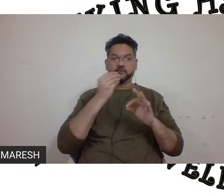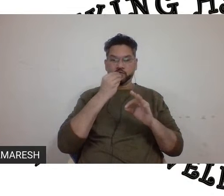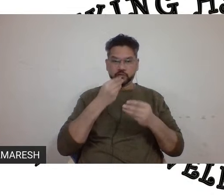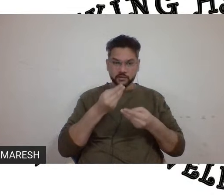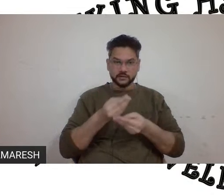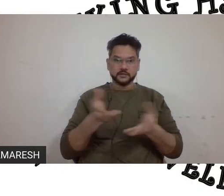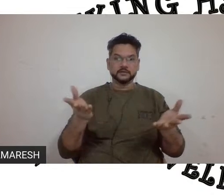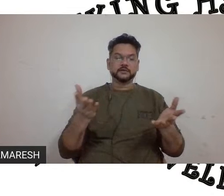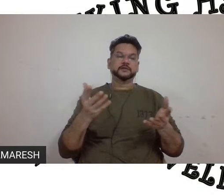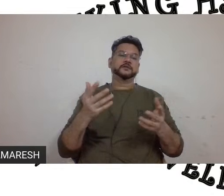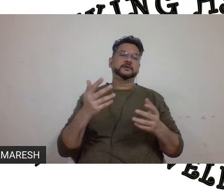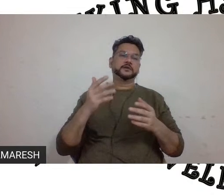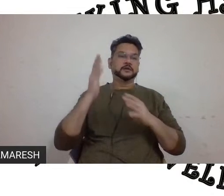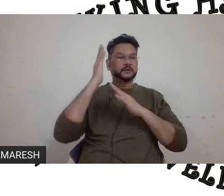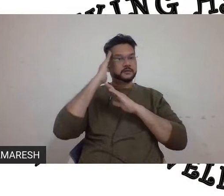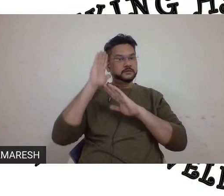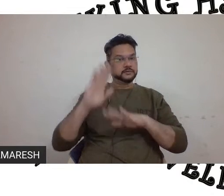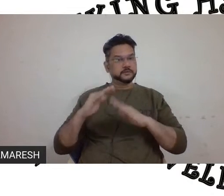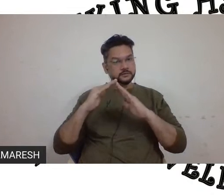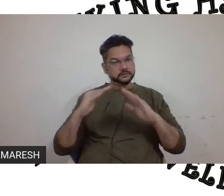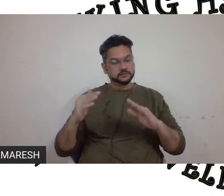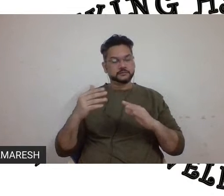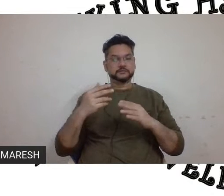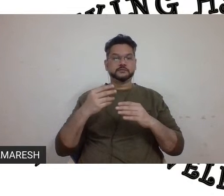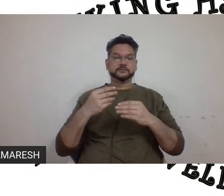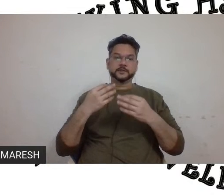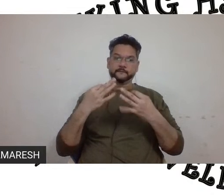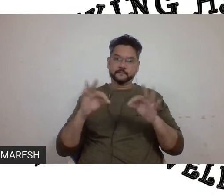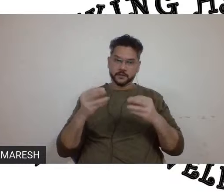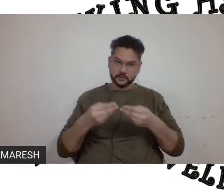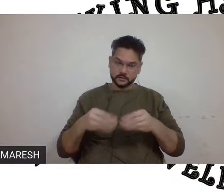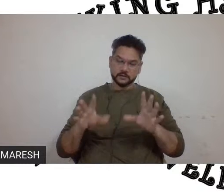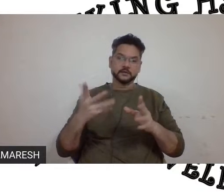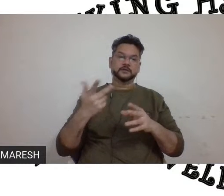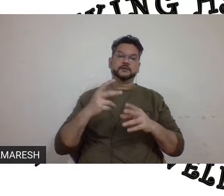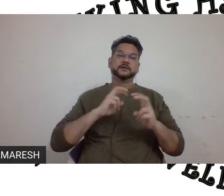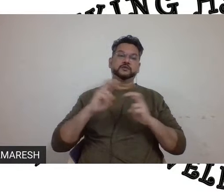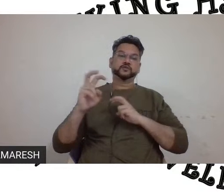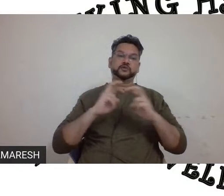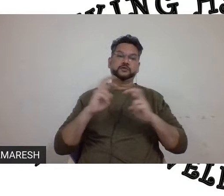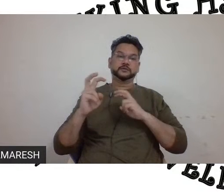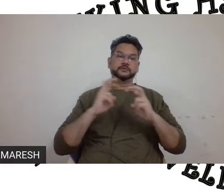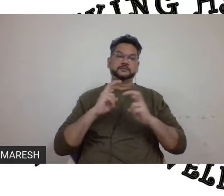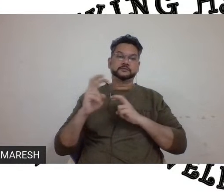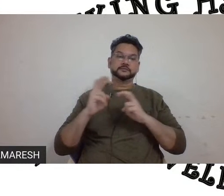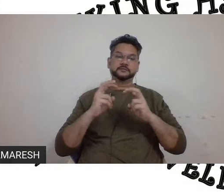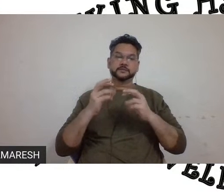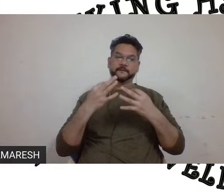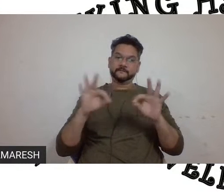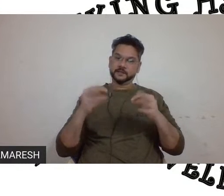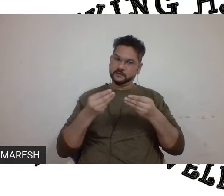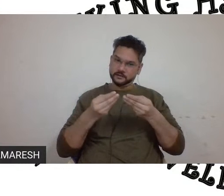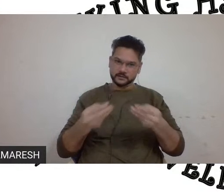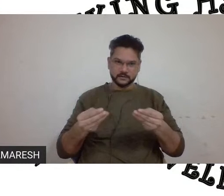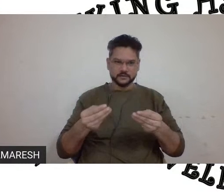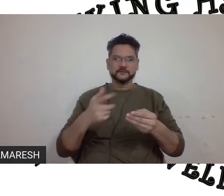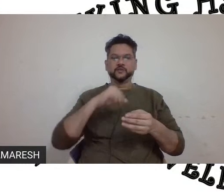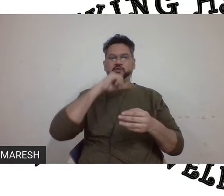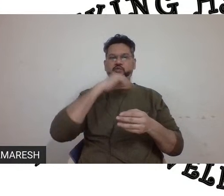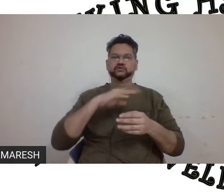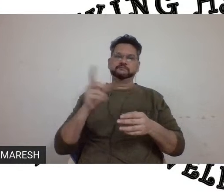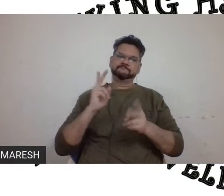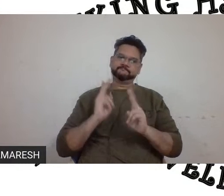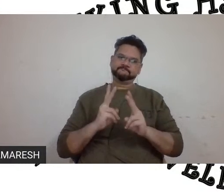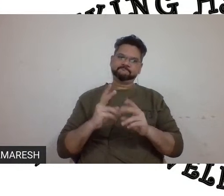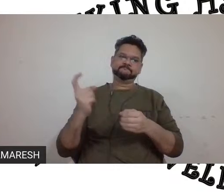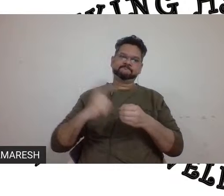free transportation, so that they can retain the youth with disability. Now, why are they doing so? If you ask me, this